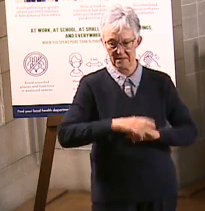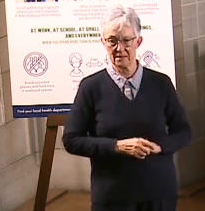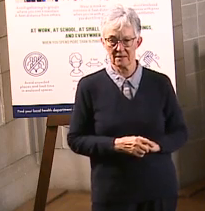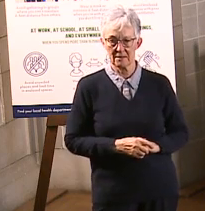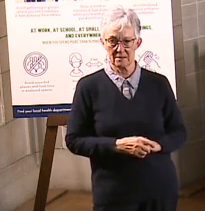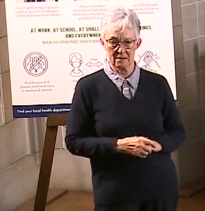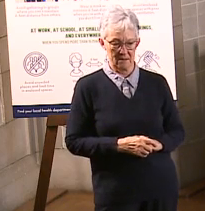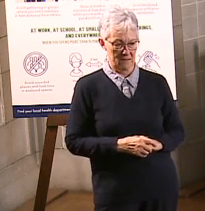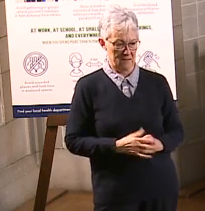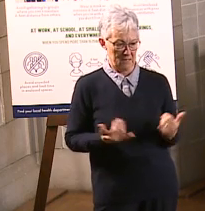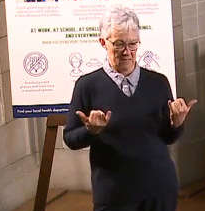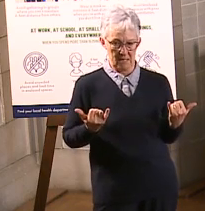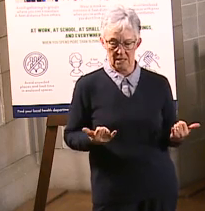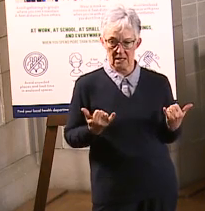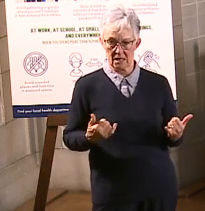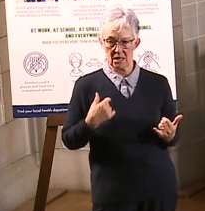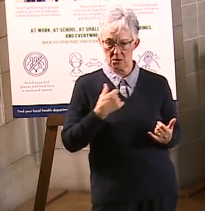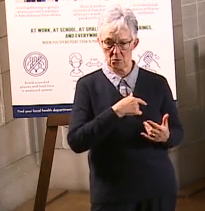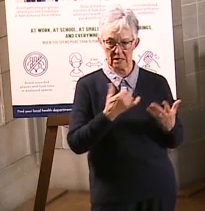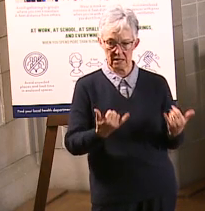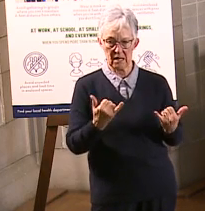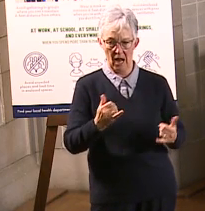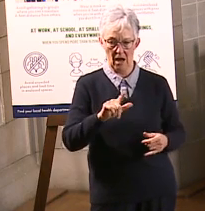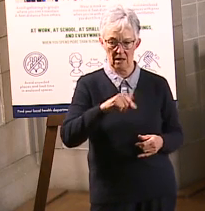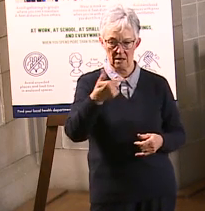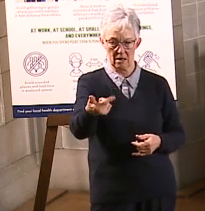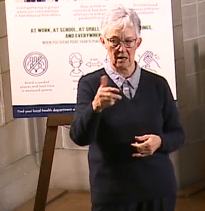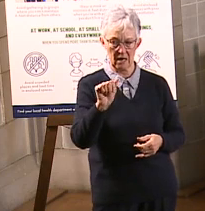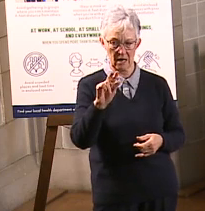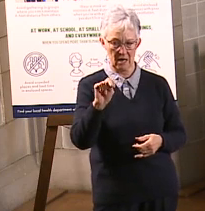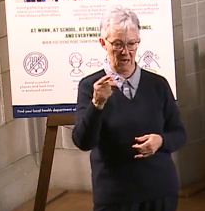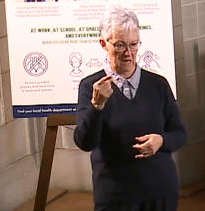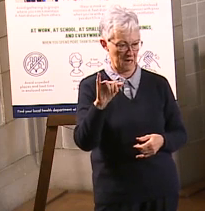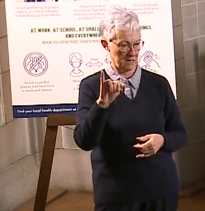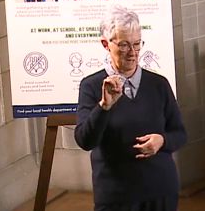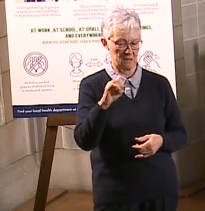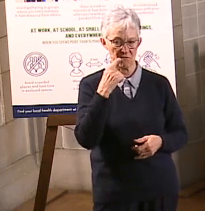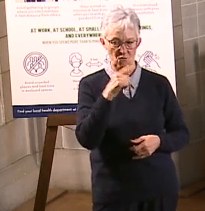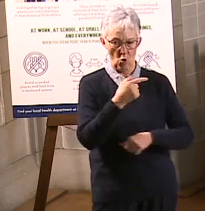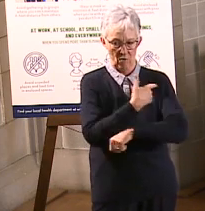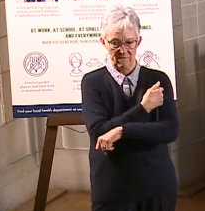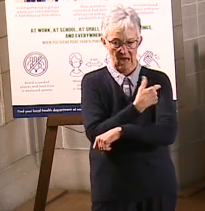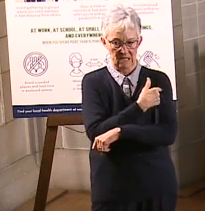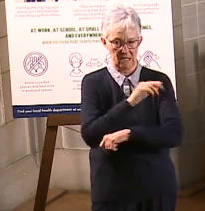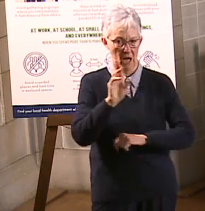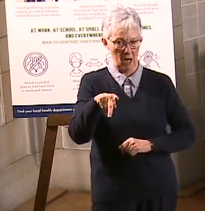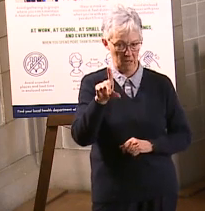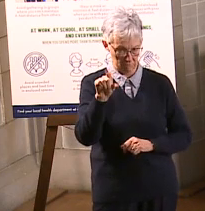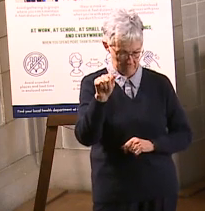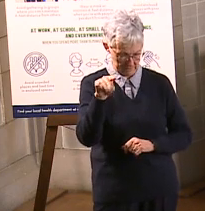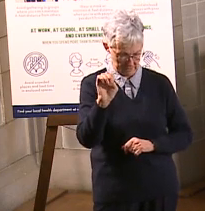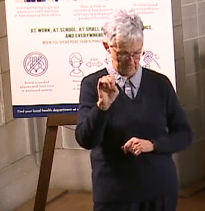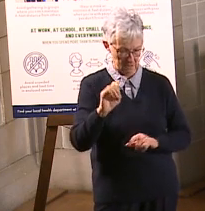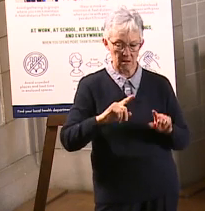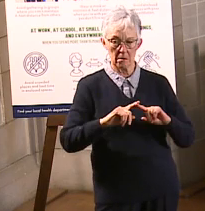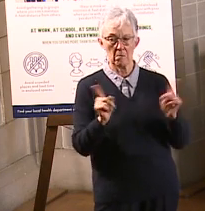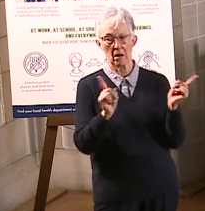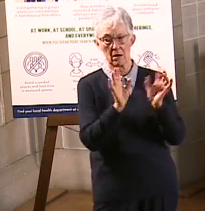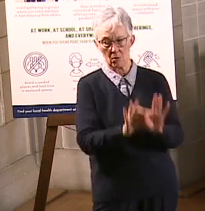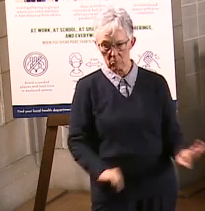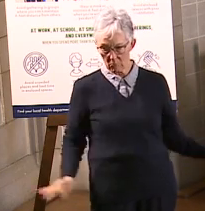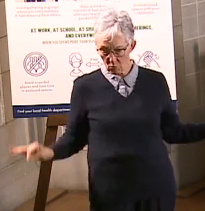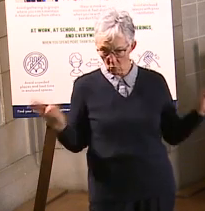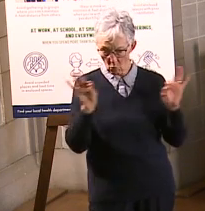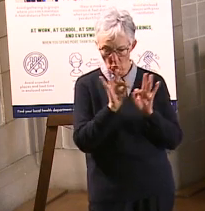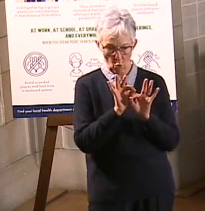press conference, then we'll go over to Angie Ling for a vaccine update. As always, we want to remind people that obviously the fact that